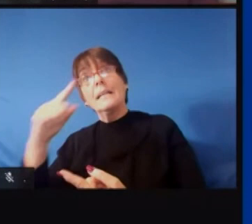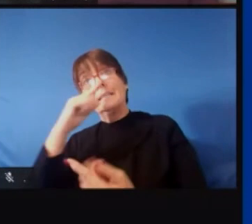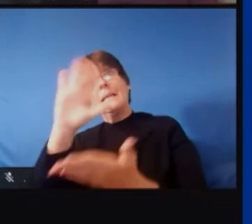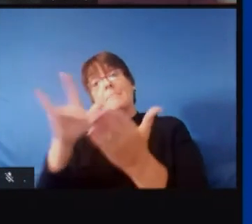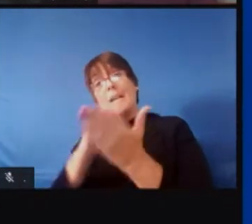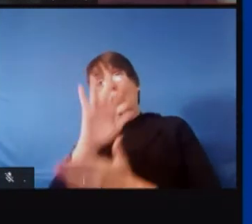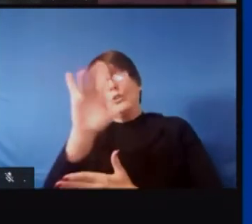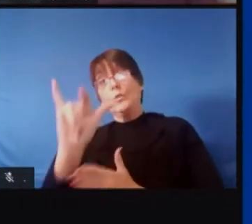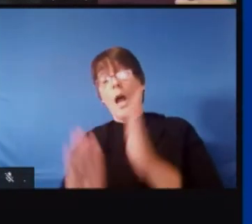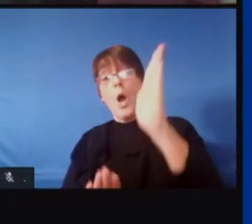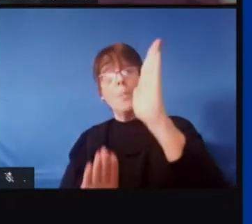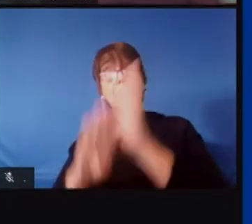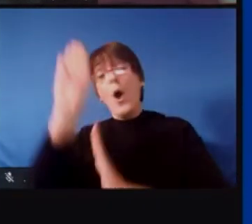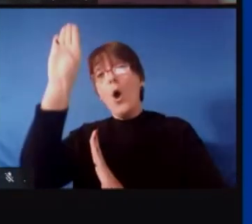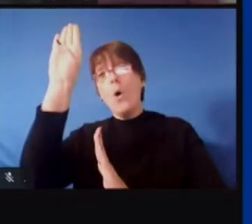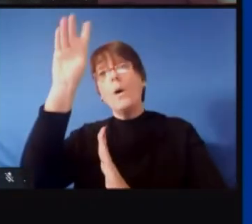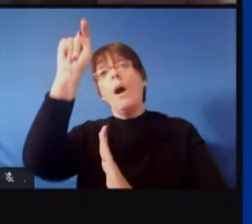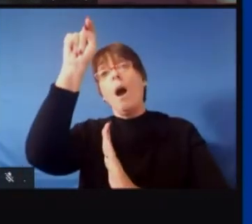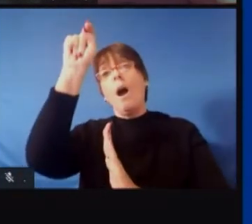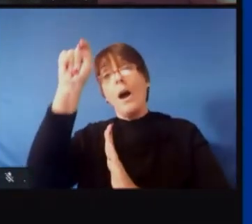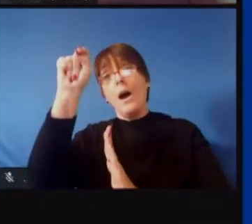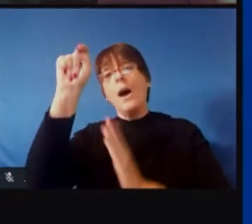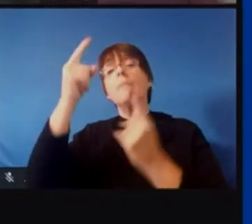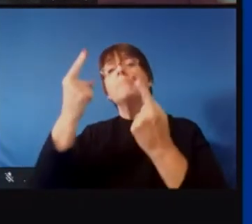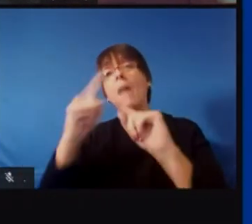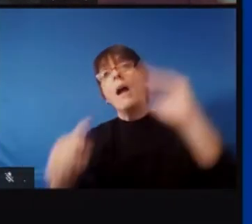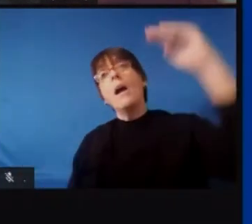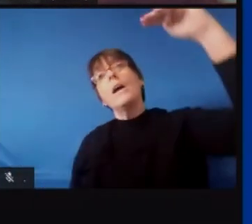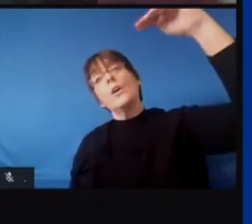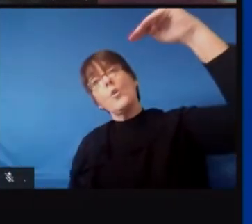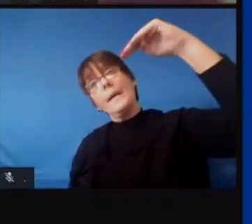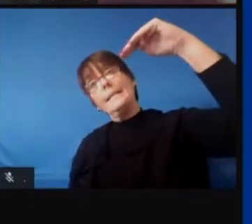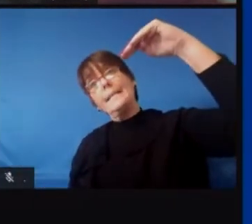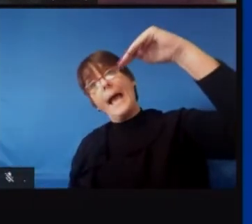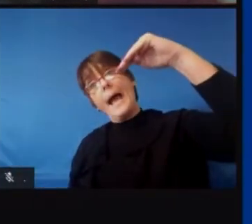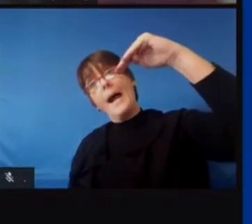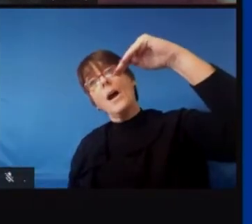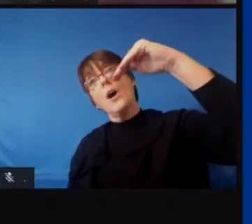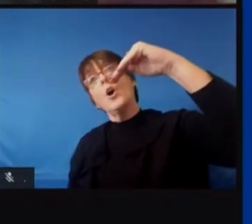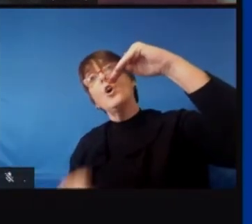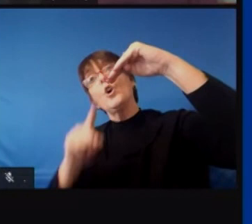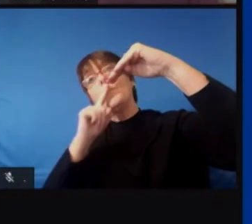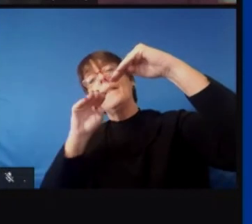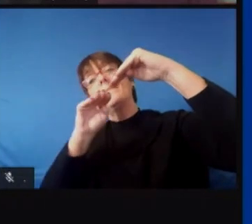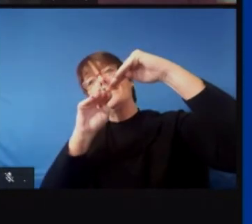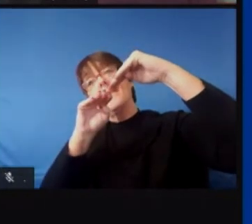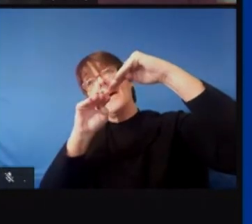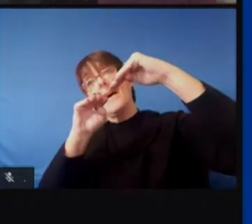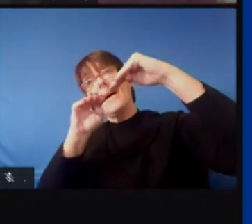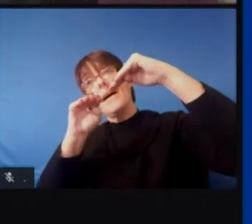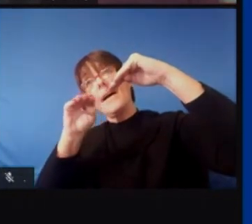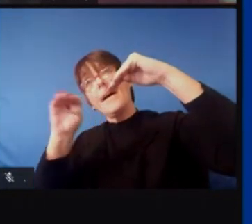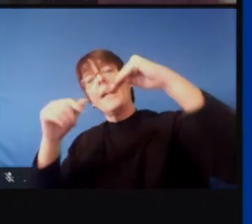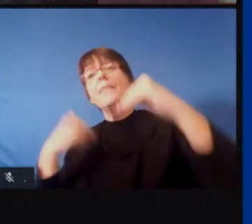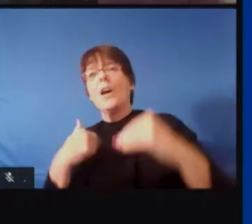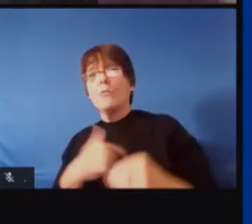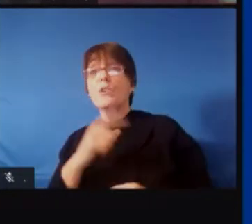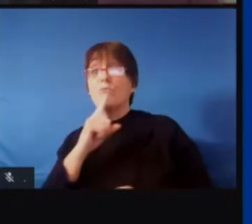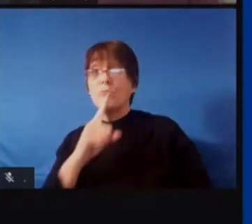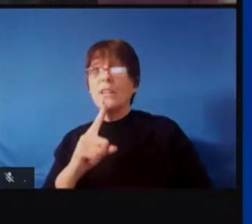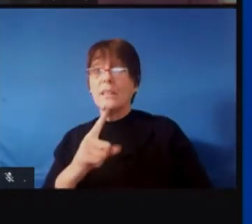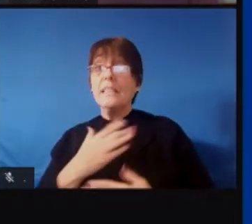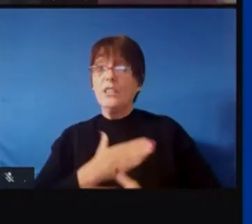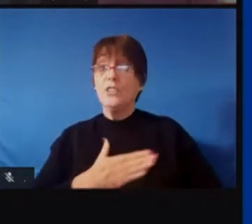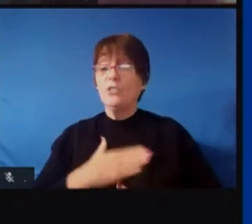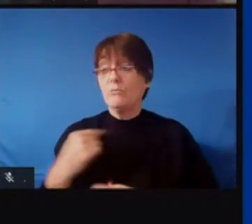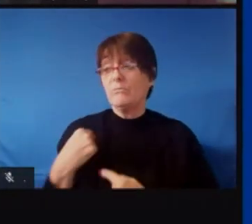July and begin to move into the really flattened curve that we enjoyed over the last many